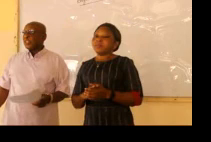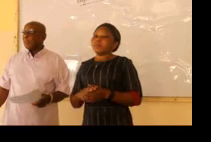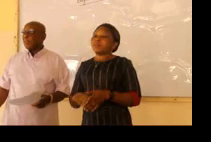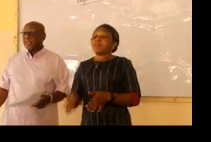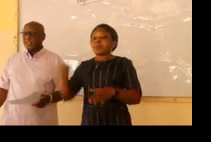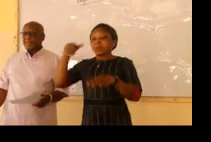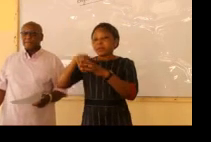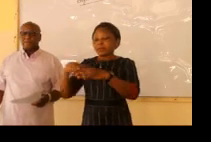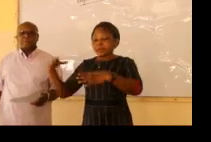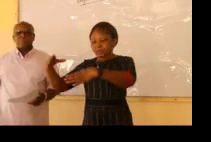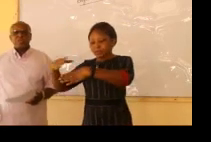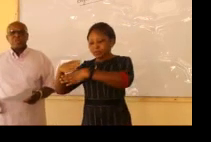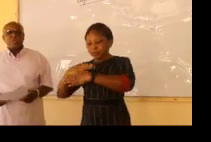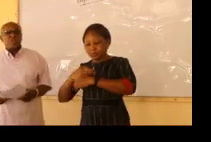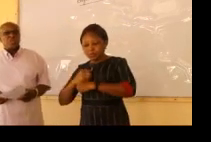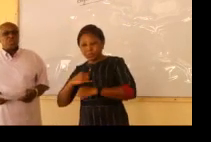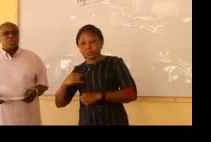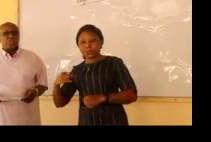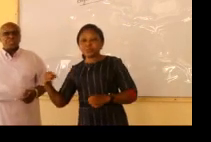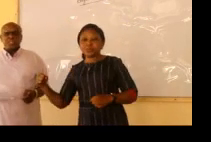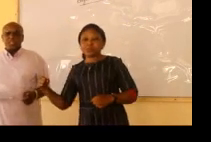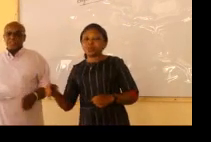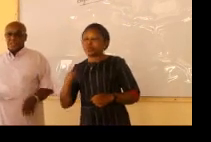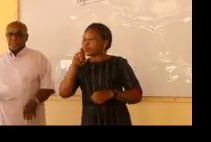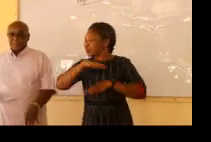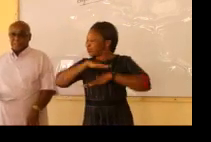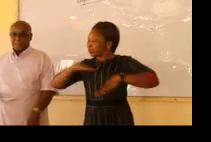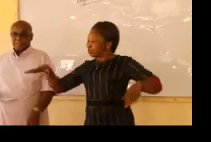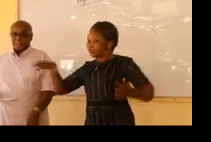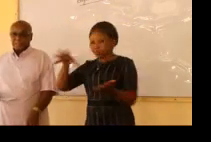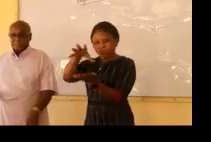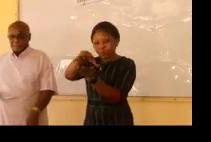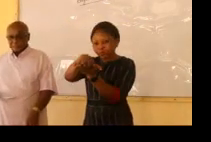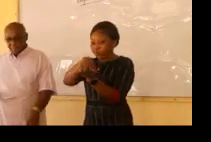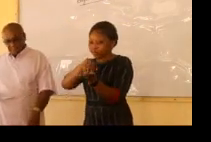However, in summary, you do not lift.